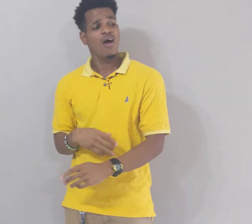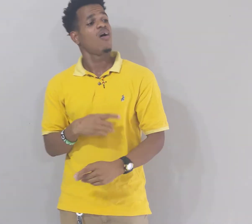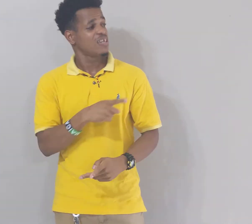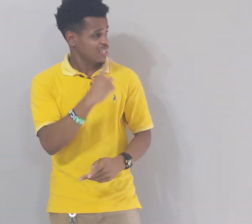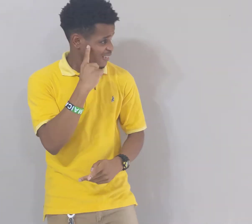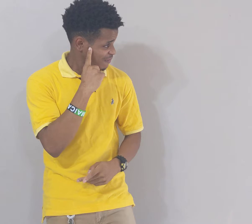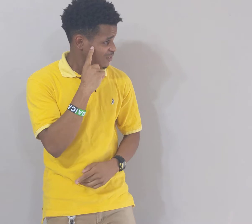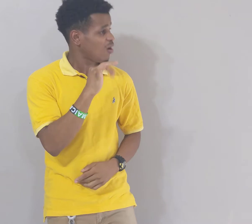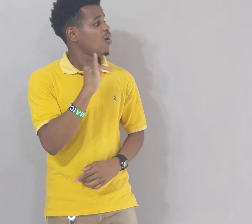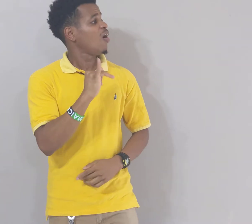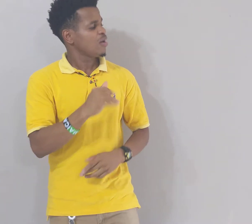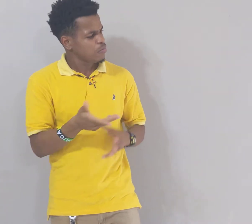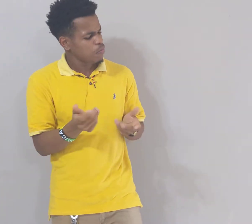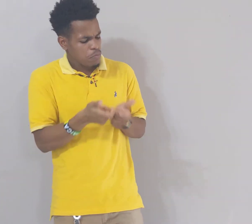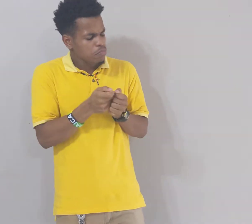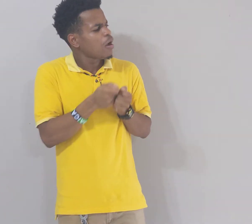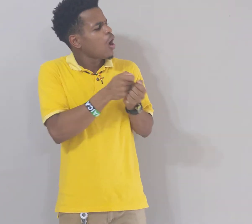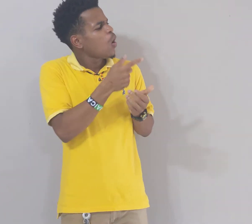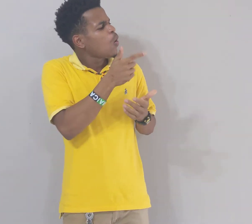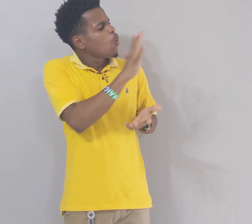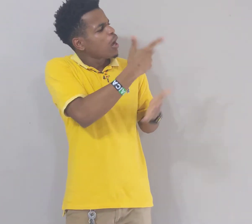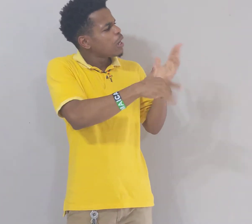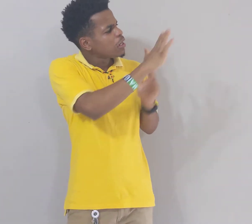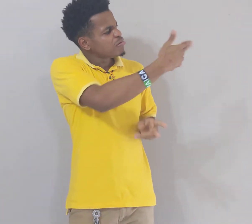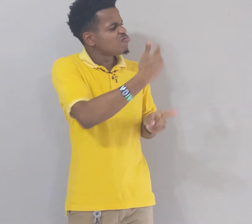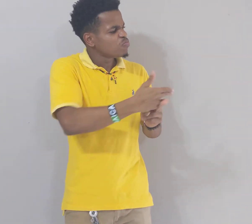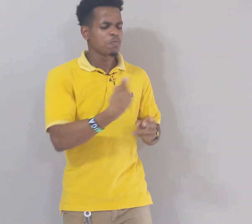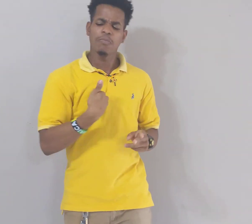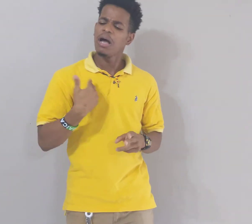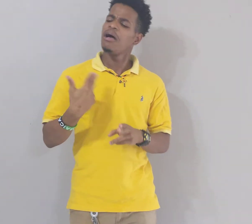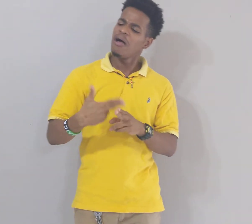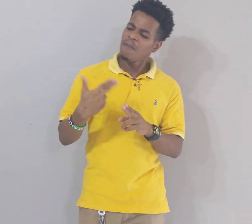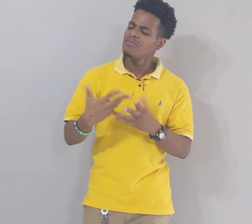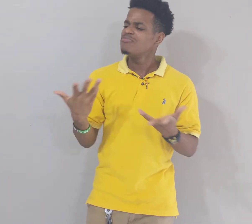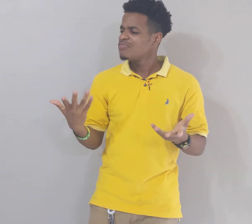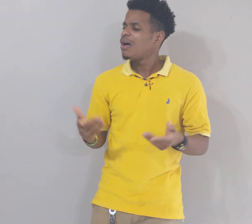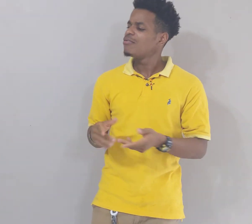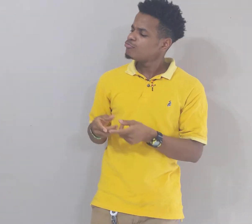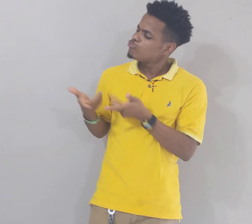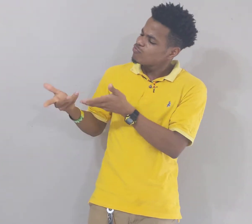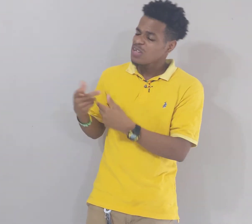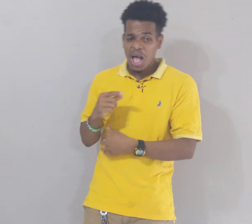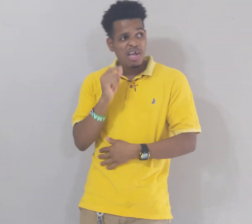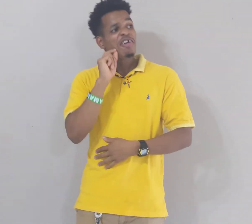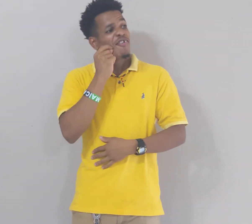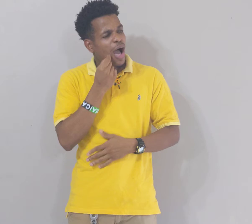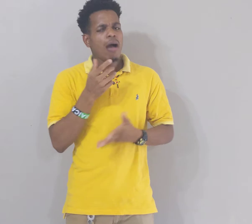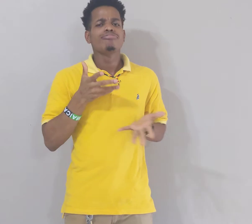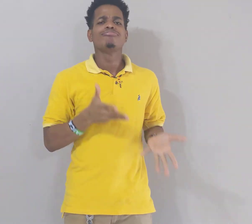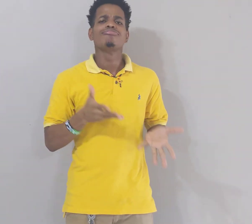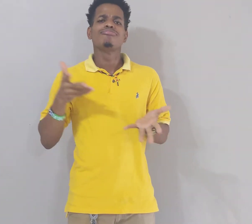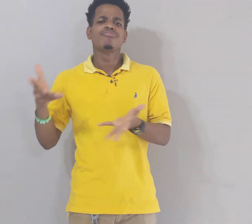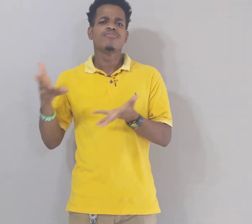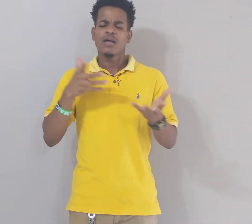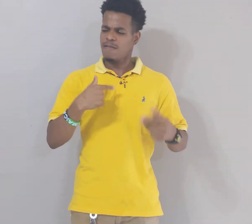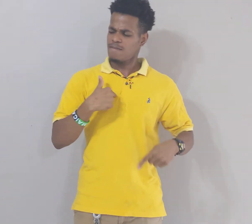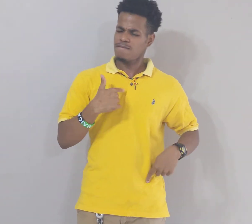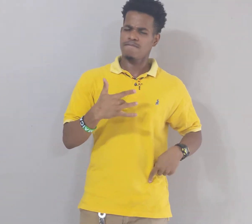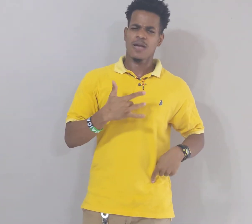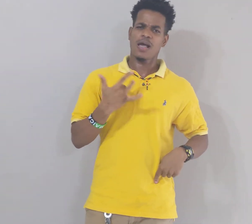my phone for him to see. And so he texted back, "Oh, you're deaf. What's your name?" So I said, "My name is Clifton," and